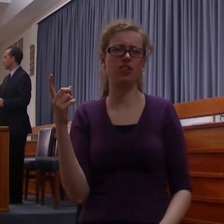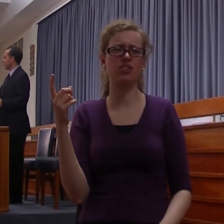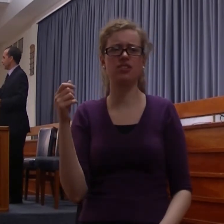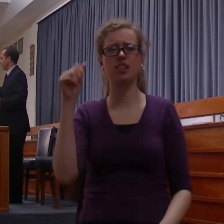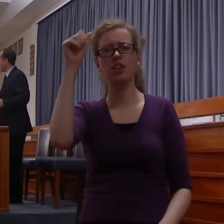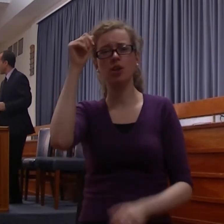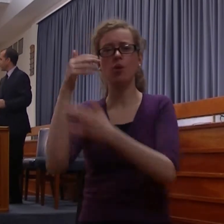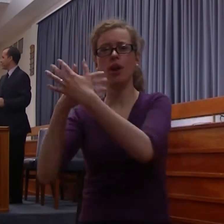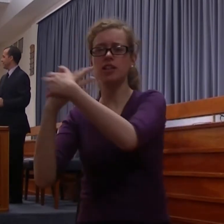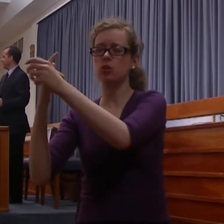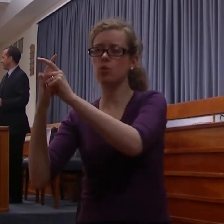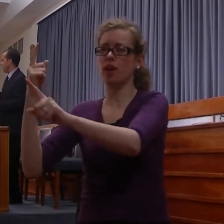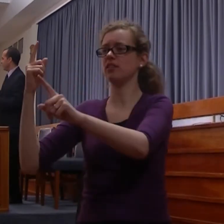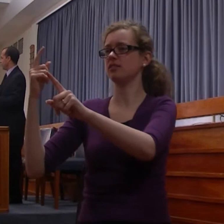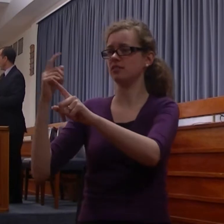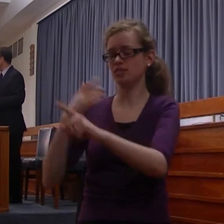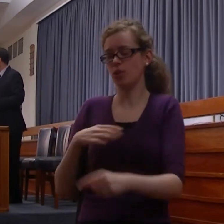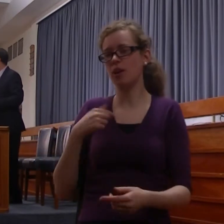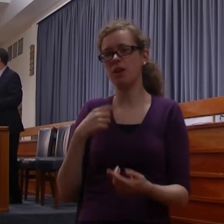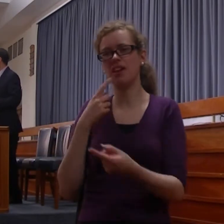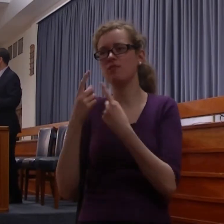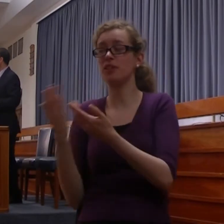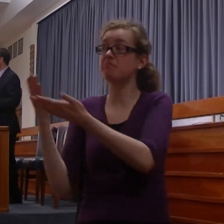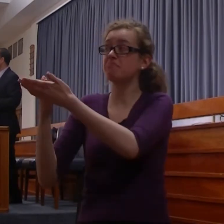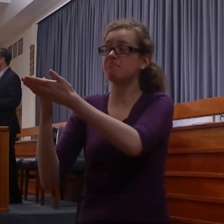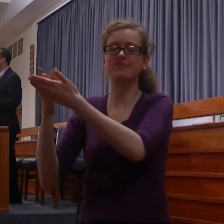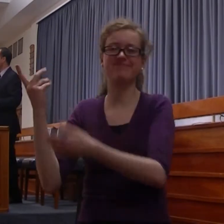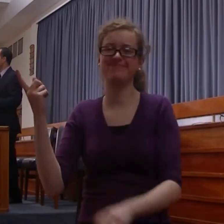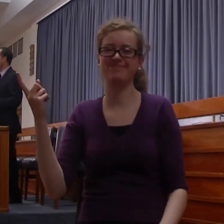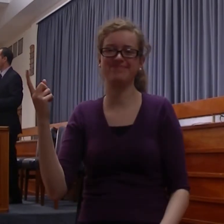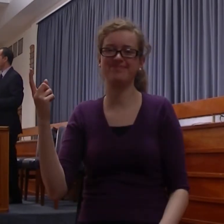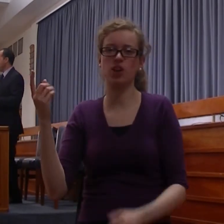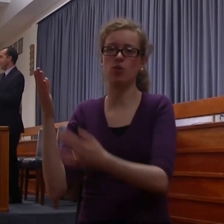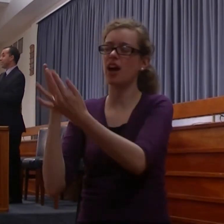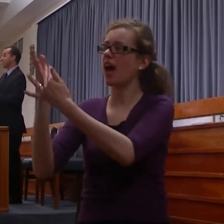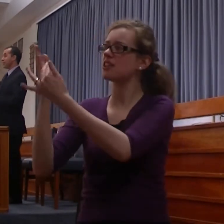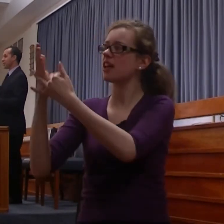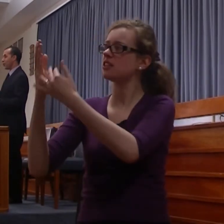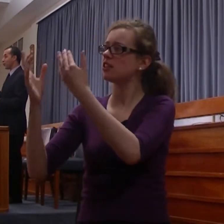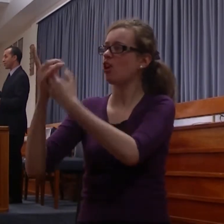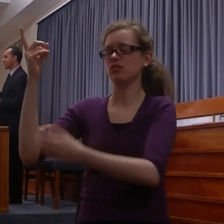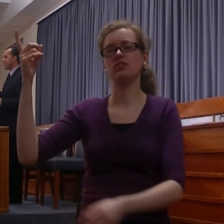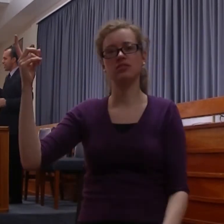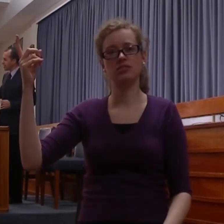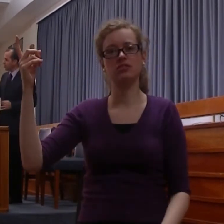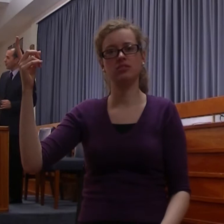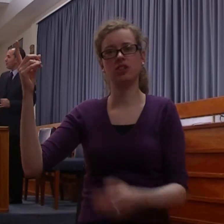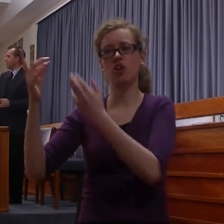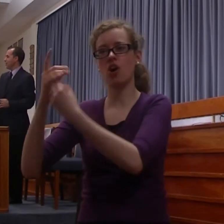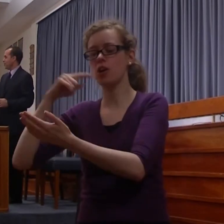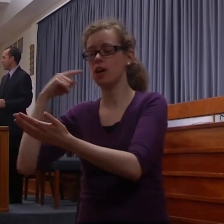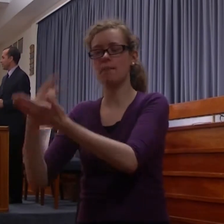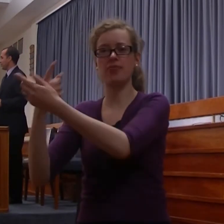not need a written letter in order to do their mission. They are swift. They are quick. The